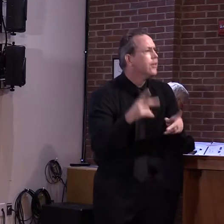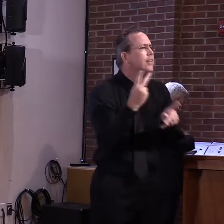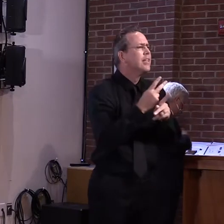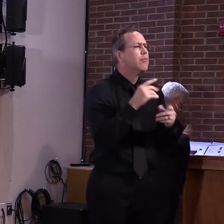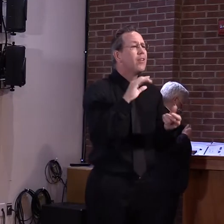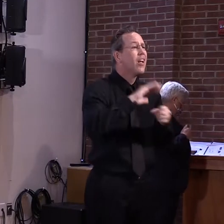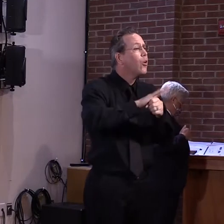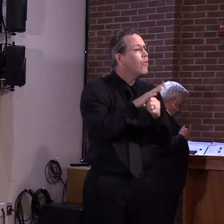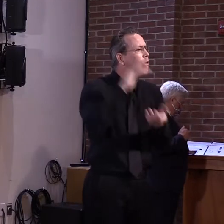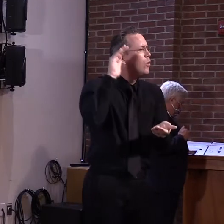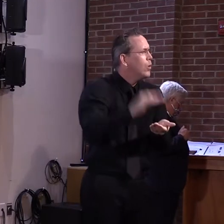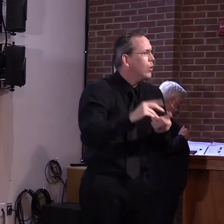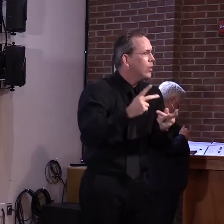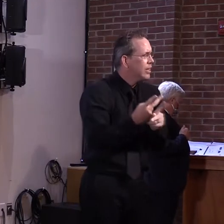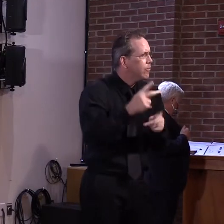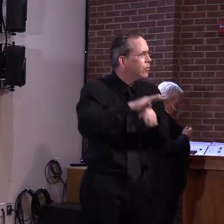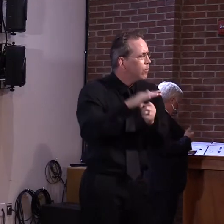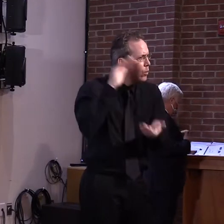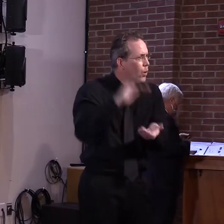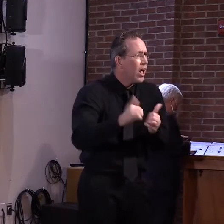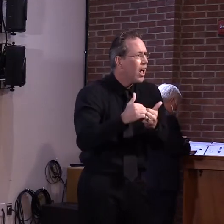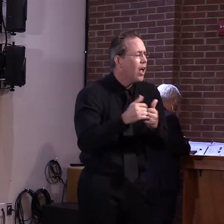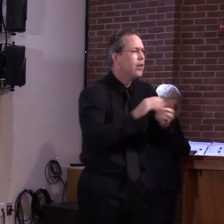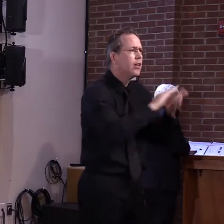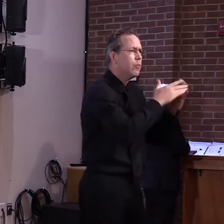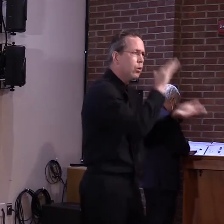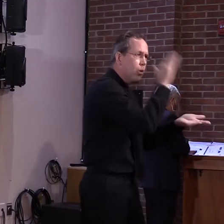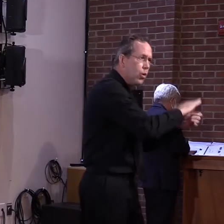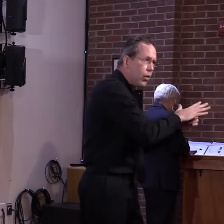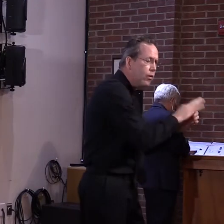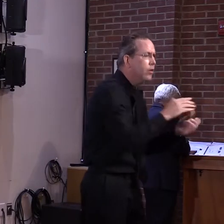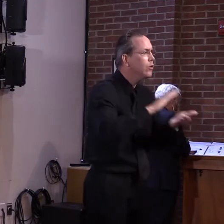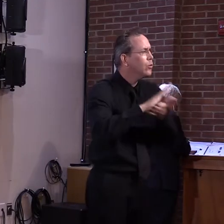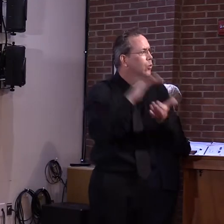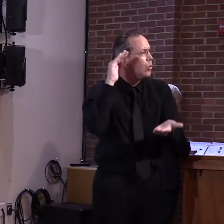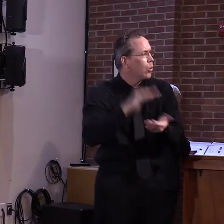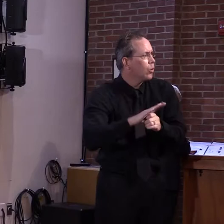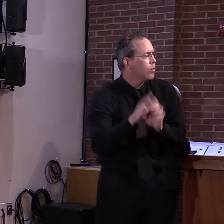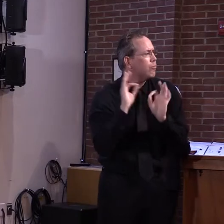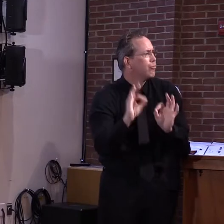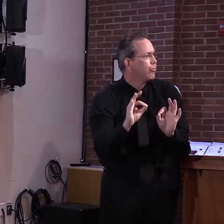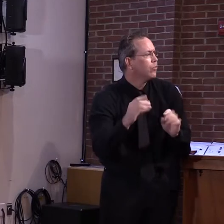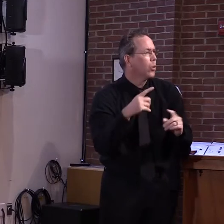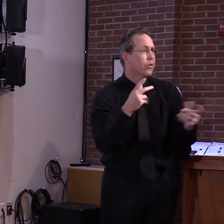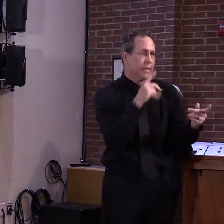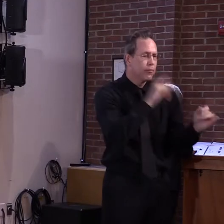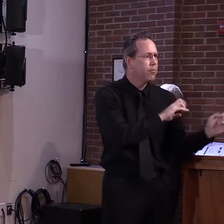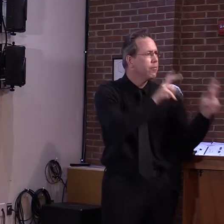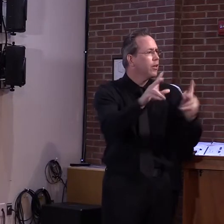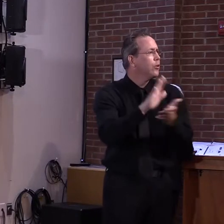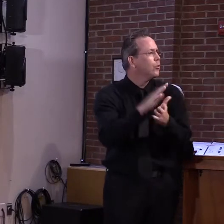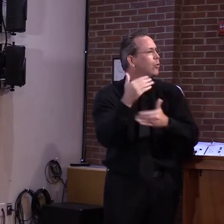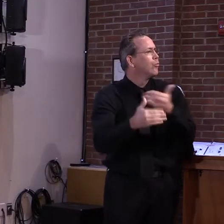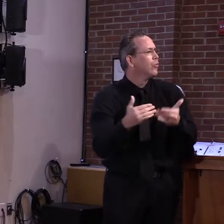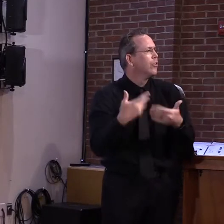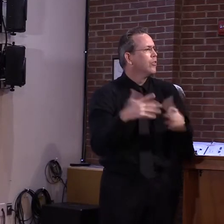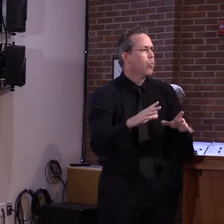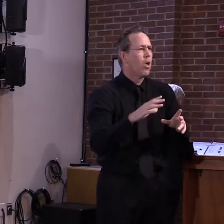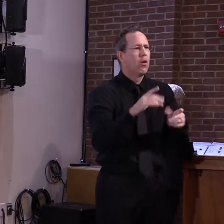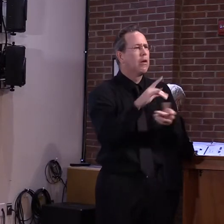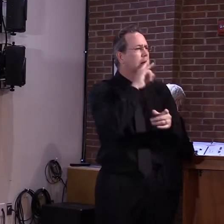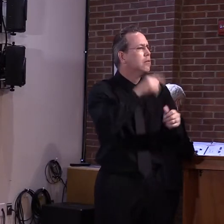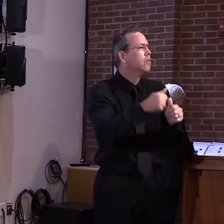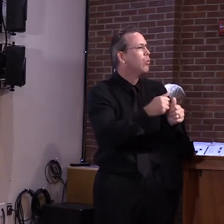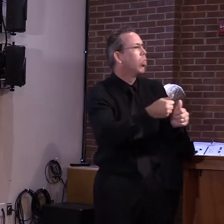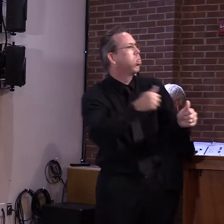low prevalence is why it's possible for a return to in-person instruction, and we don't want to lose any ground as a